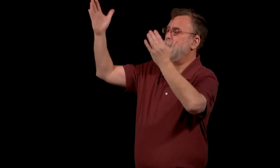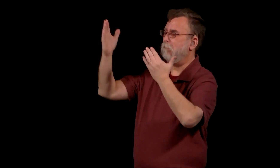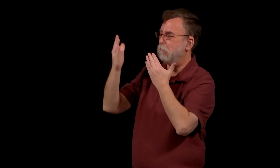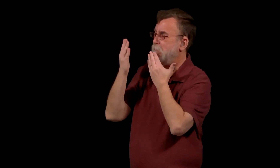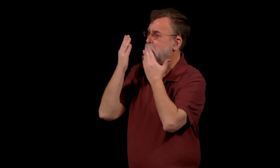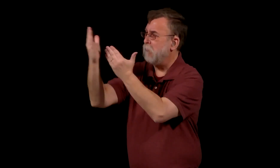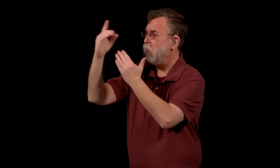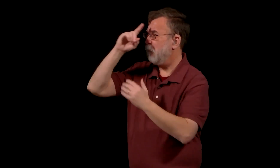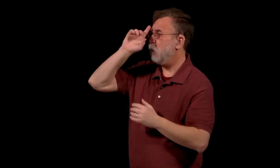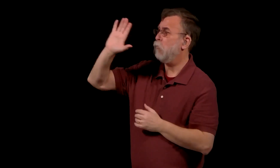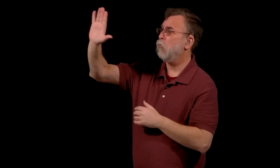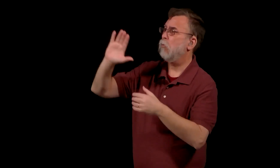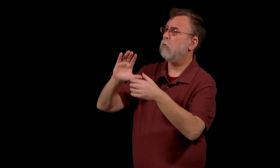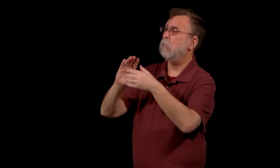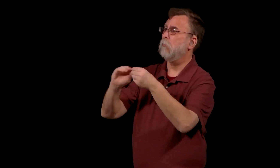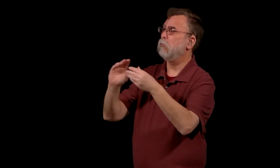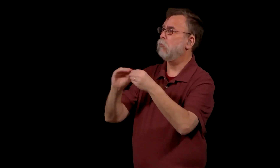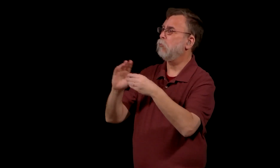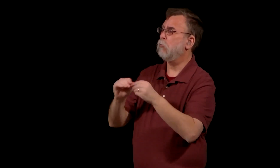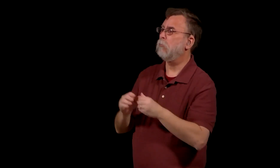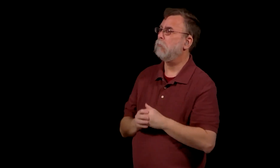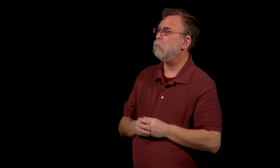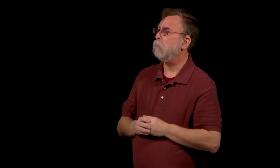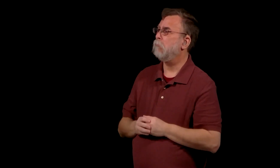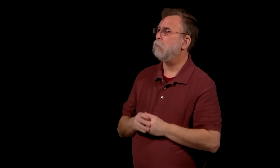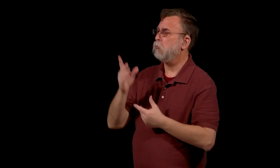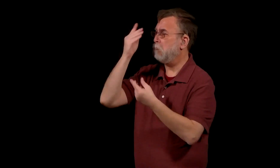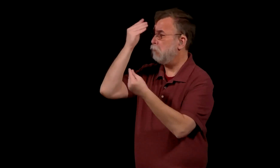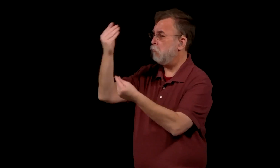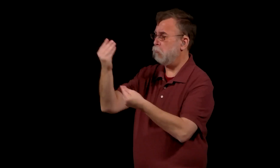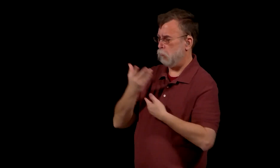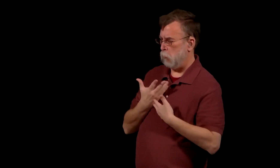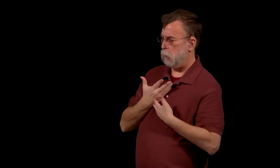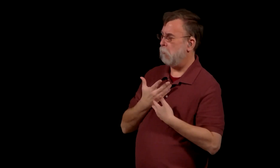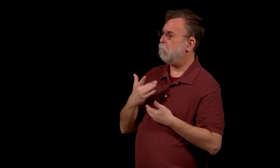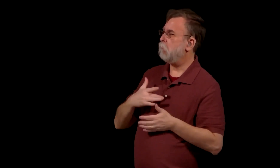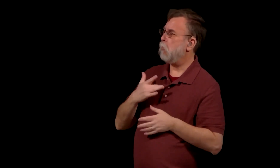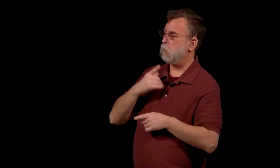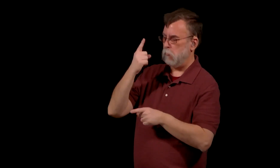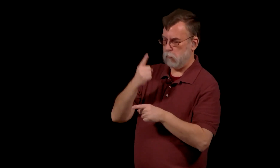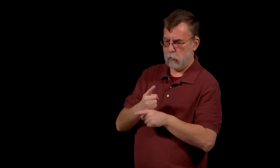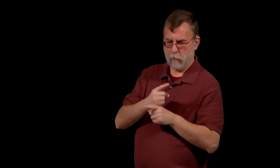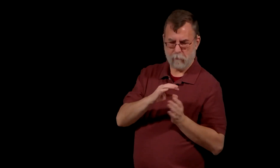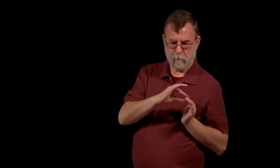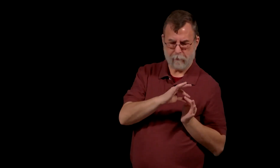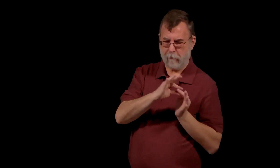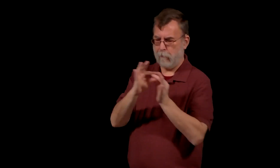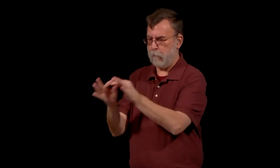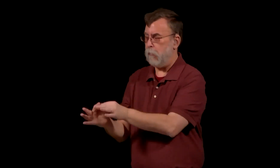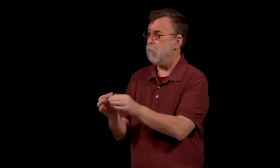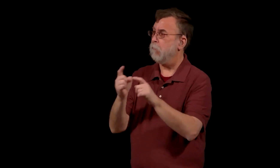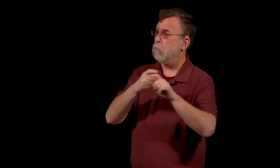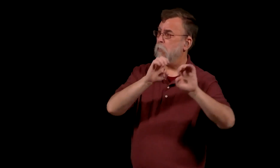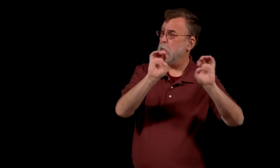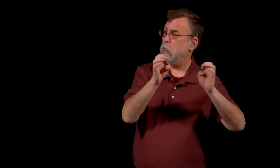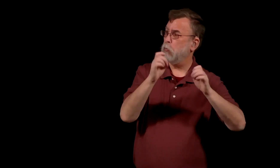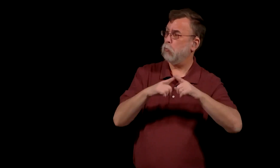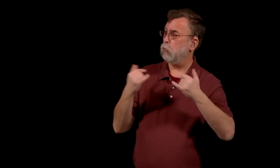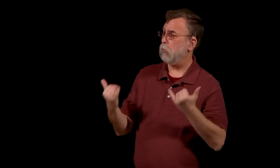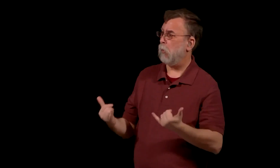Father, thank you for your message today. Let us know